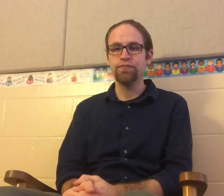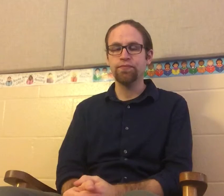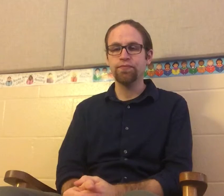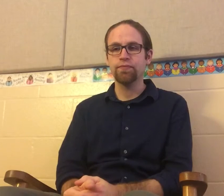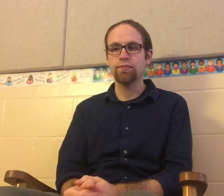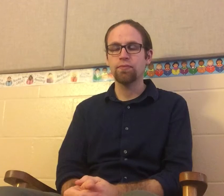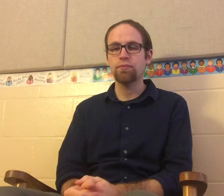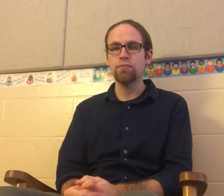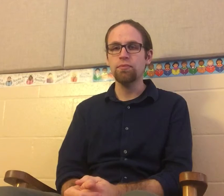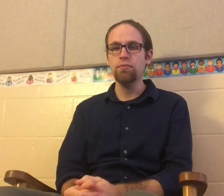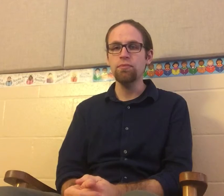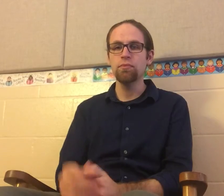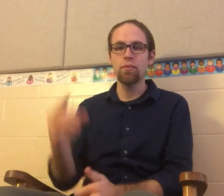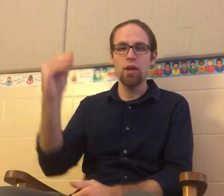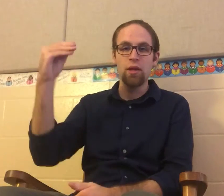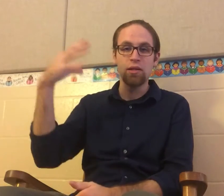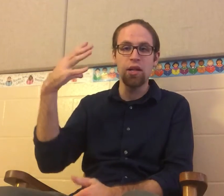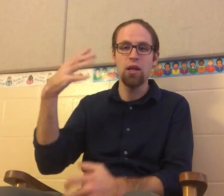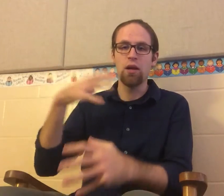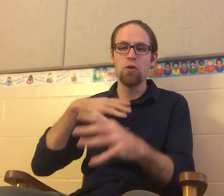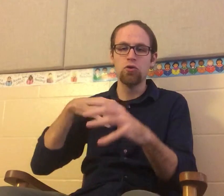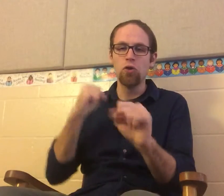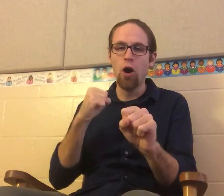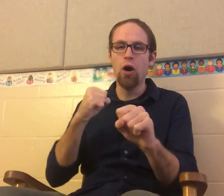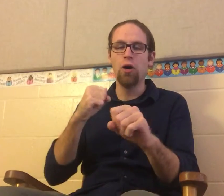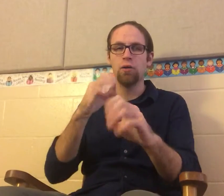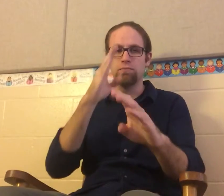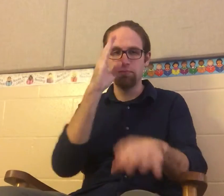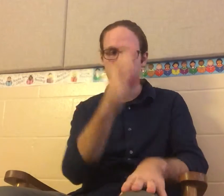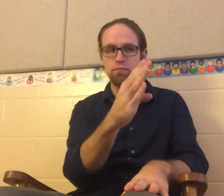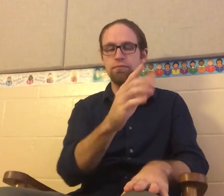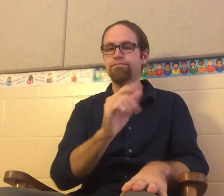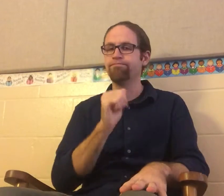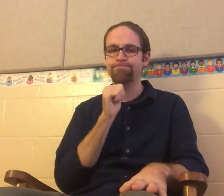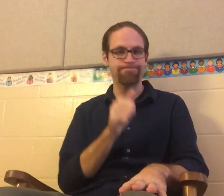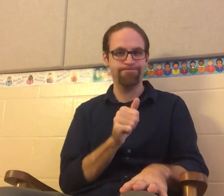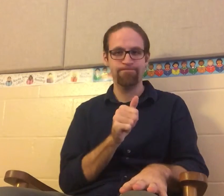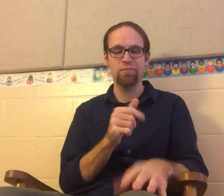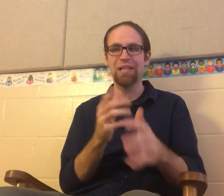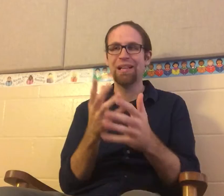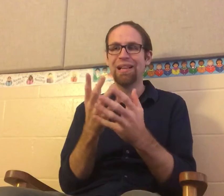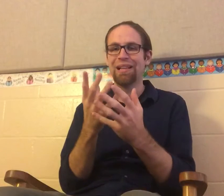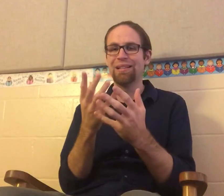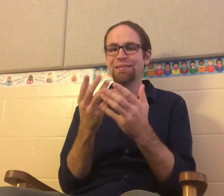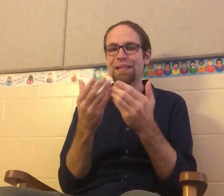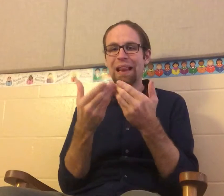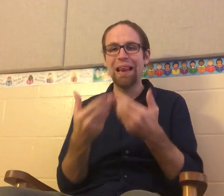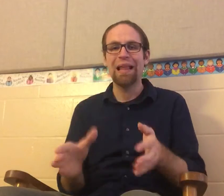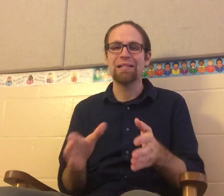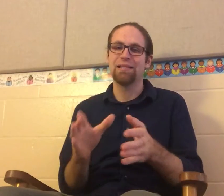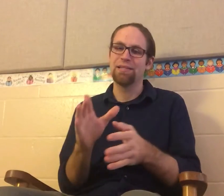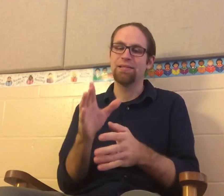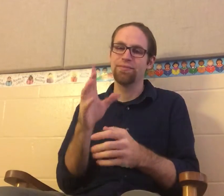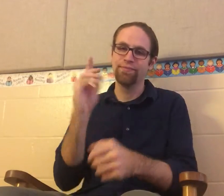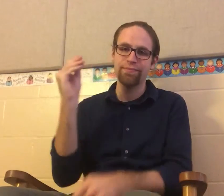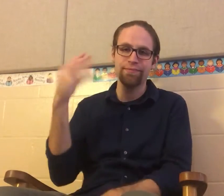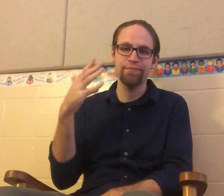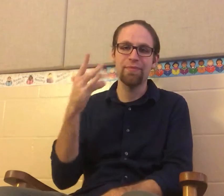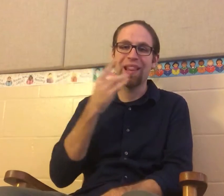The sunlight is not as strong or as intense, and there is less of it, so that part of the Earth receives less light and less